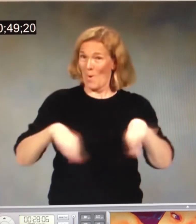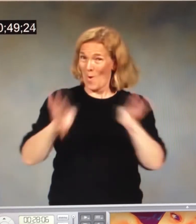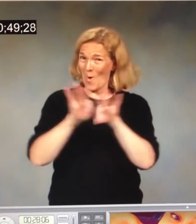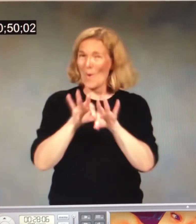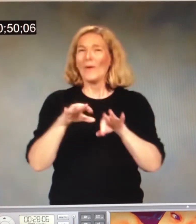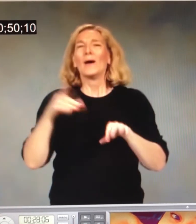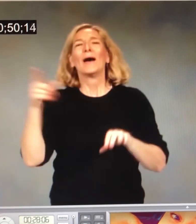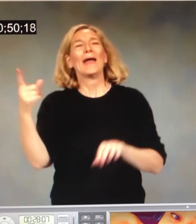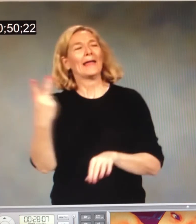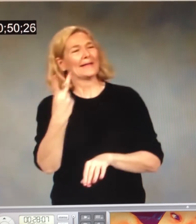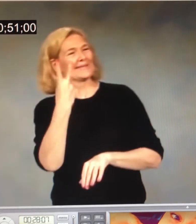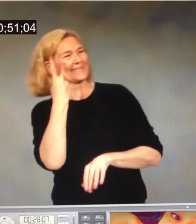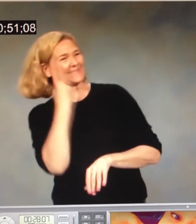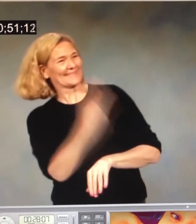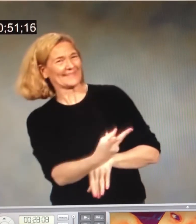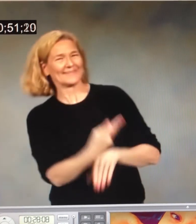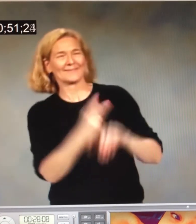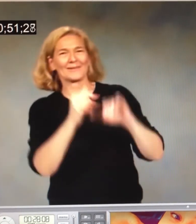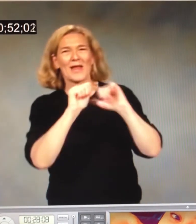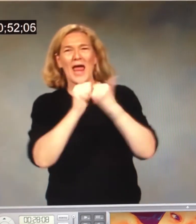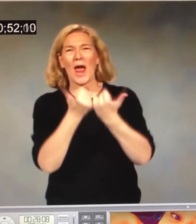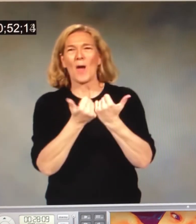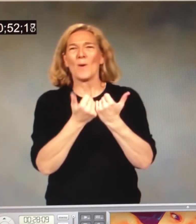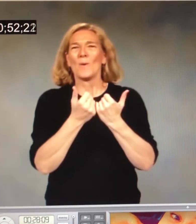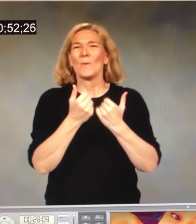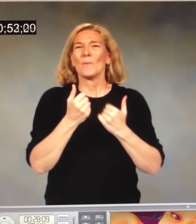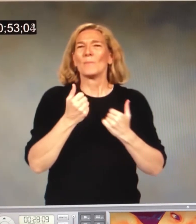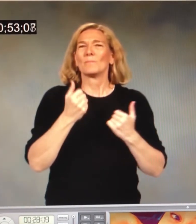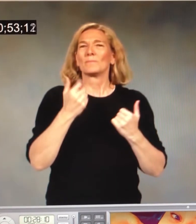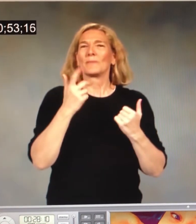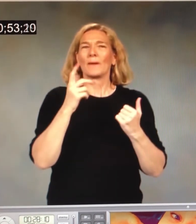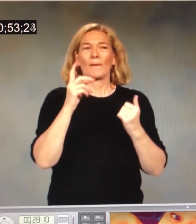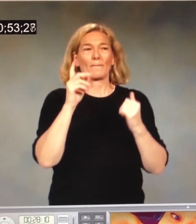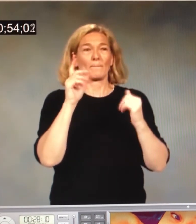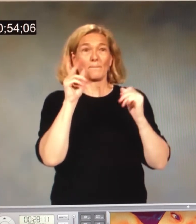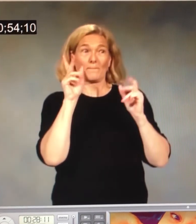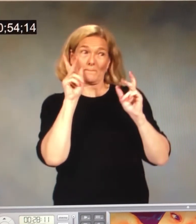or deaf. It is important to see